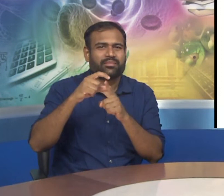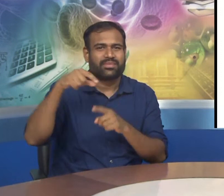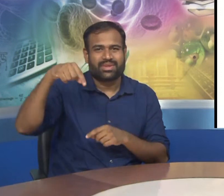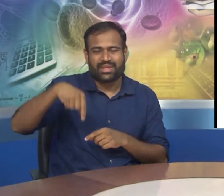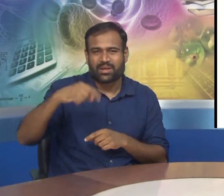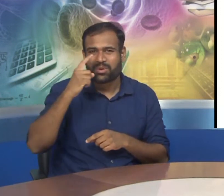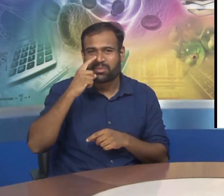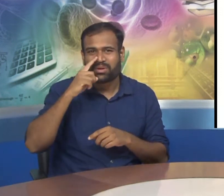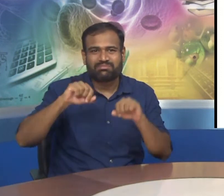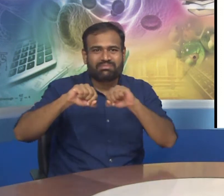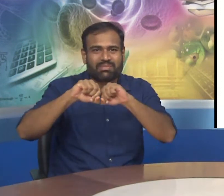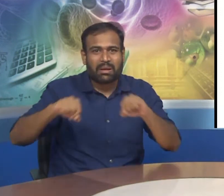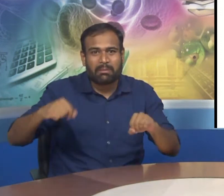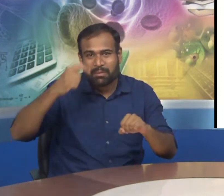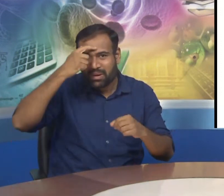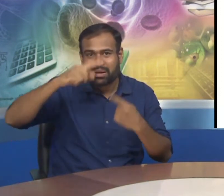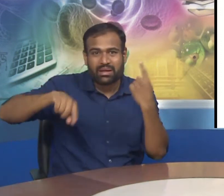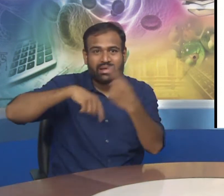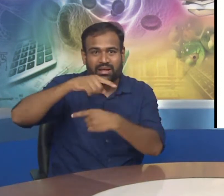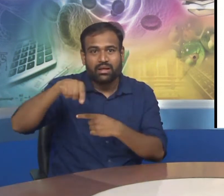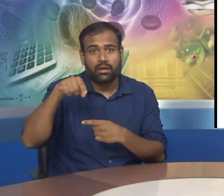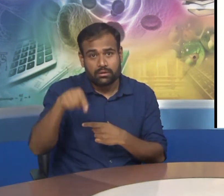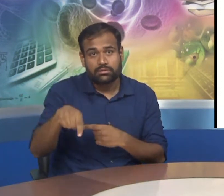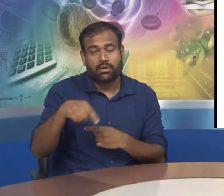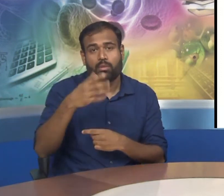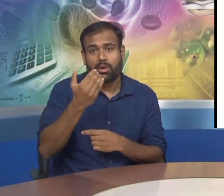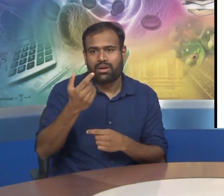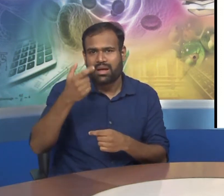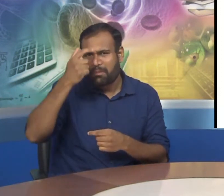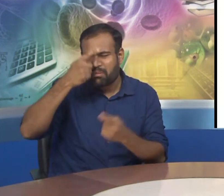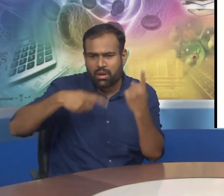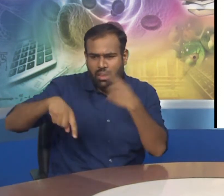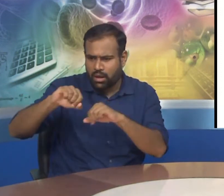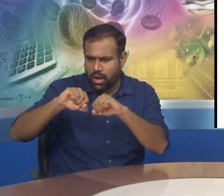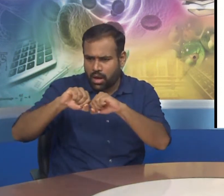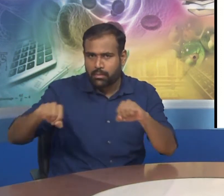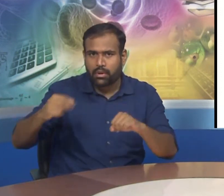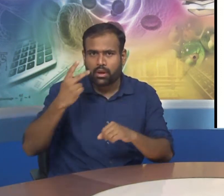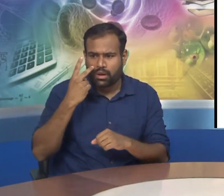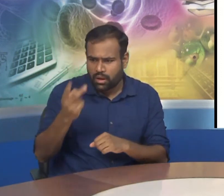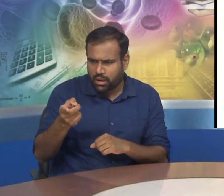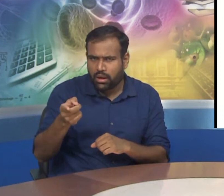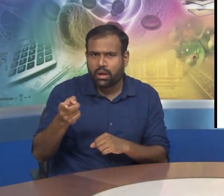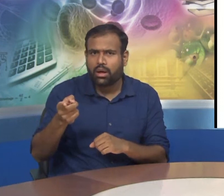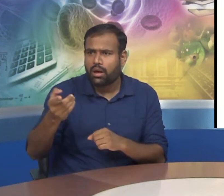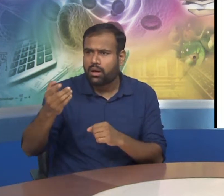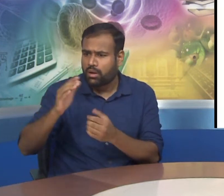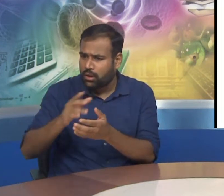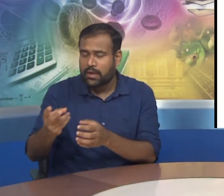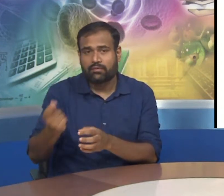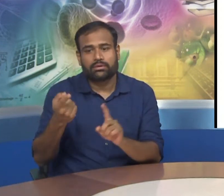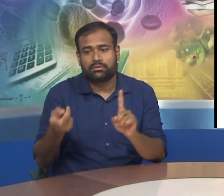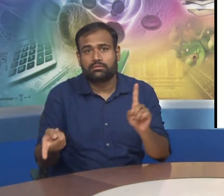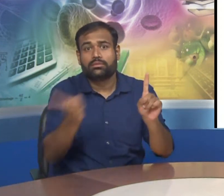court to itself, declares the accused guilty and awards death sentence.